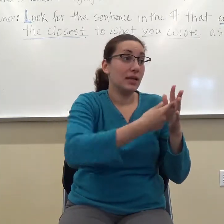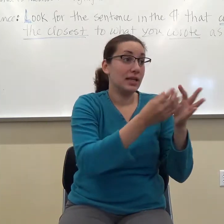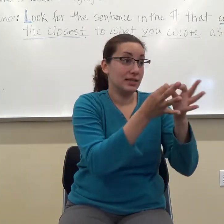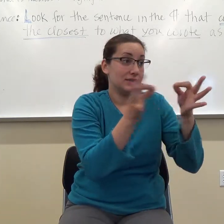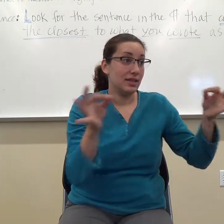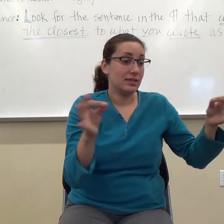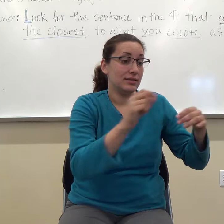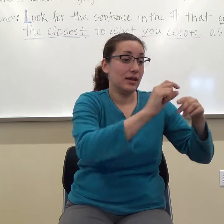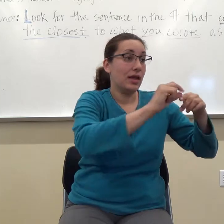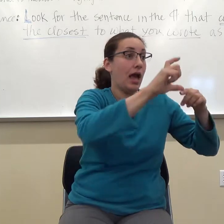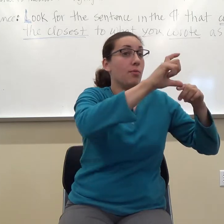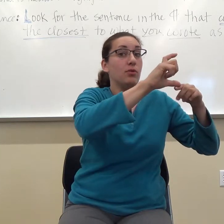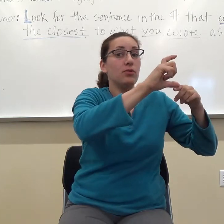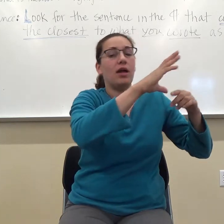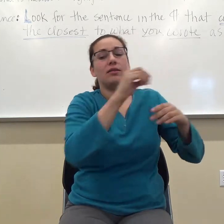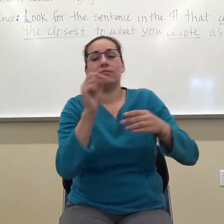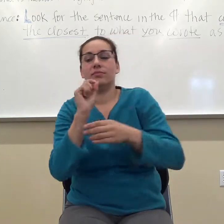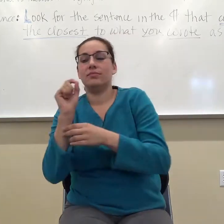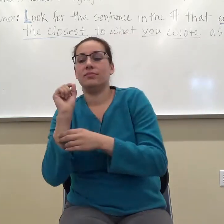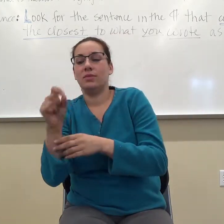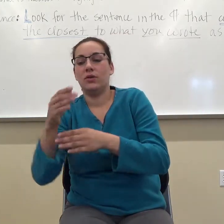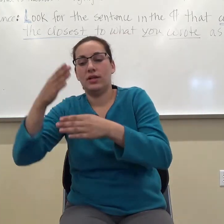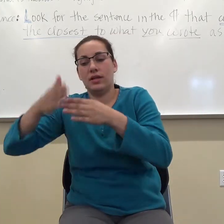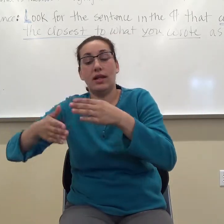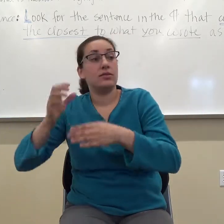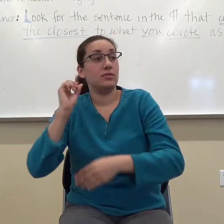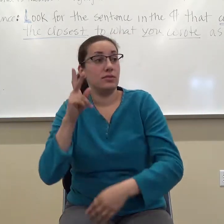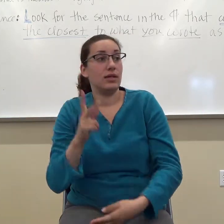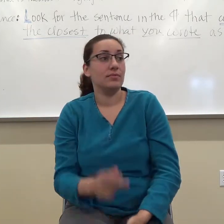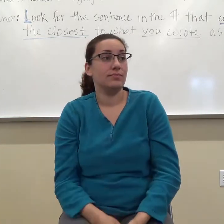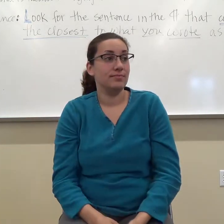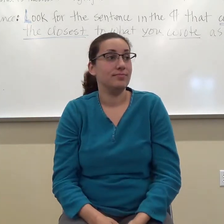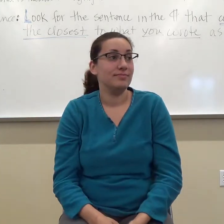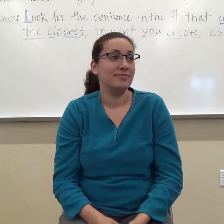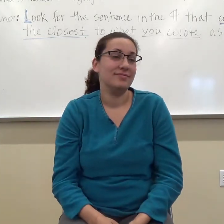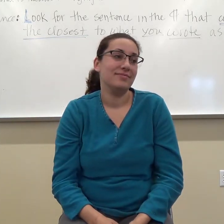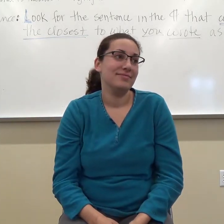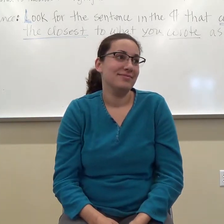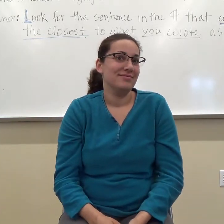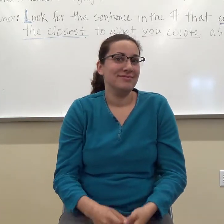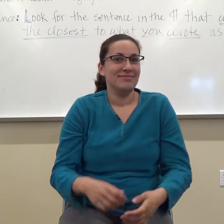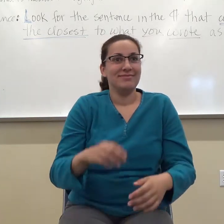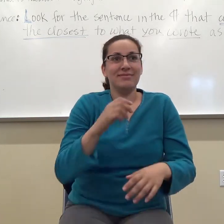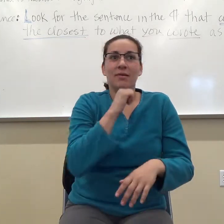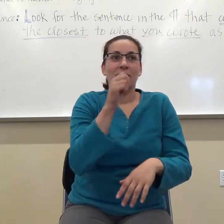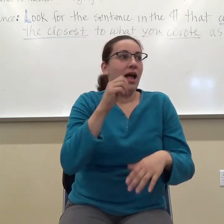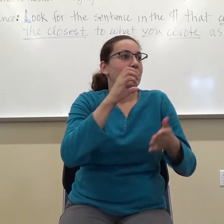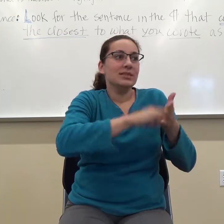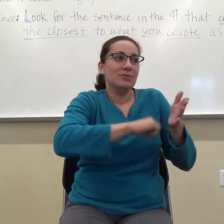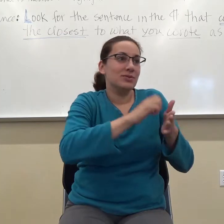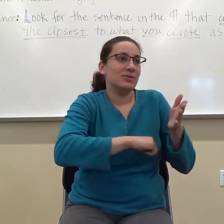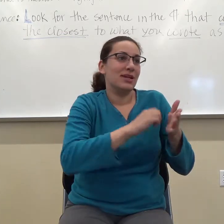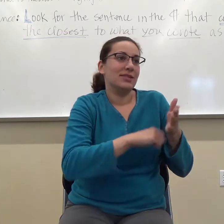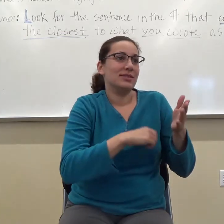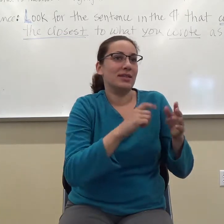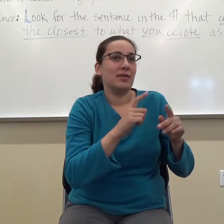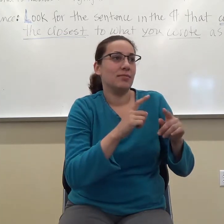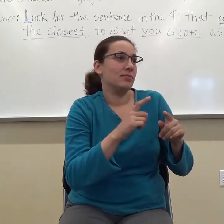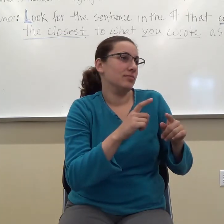the end. So I marked that on a lot of papers. I'm not taking off for it. I've kind of gone back and